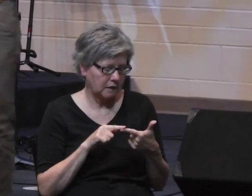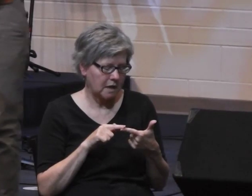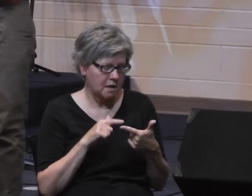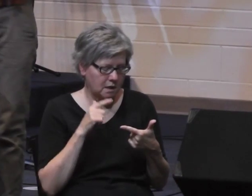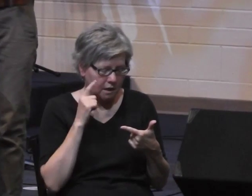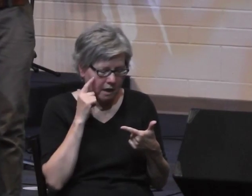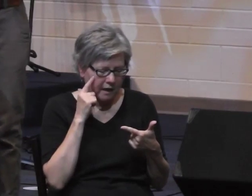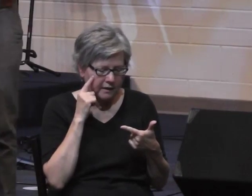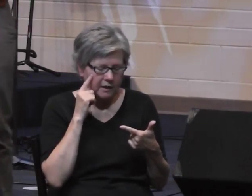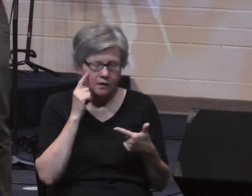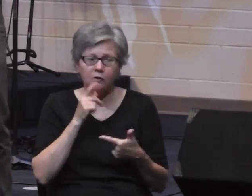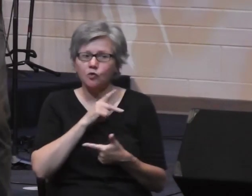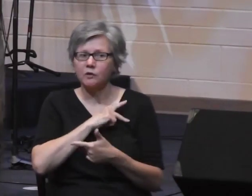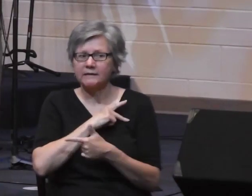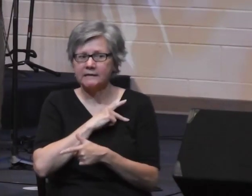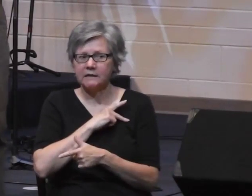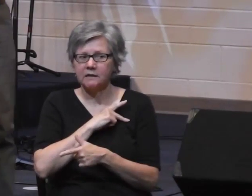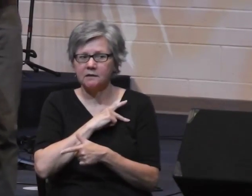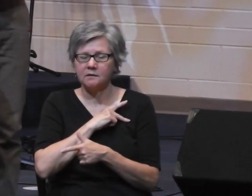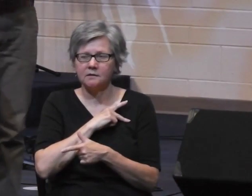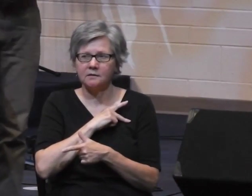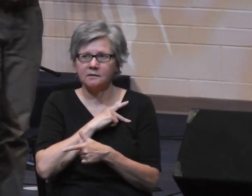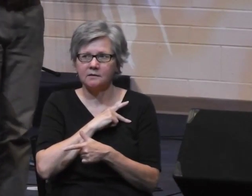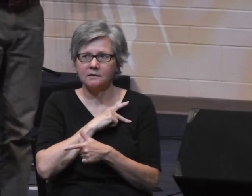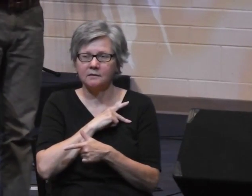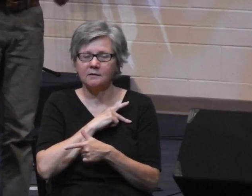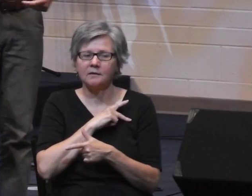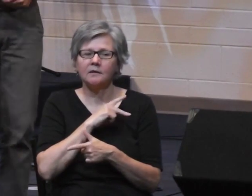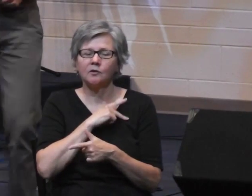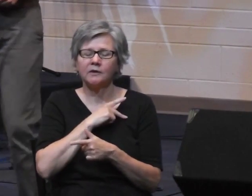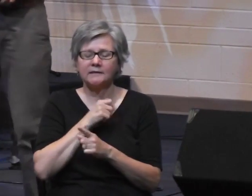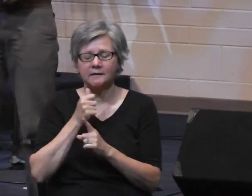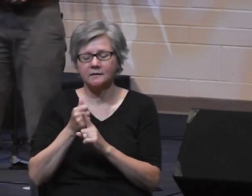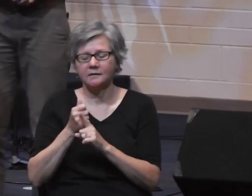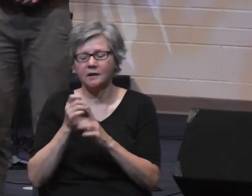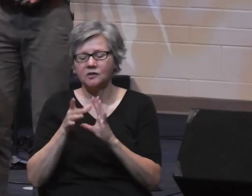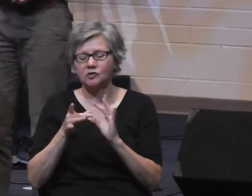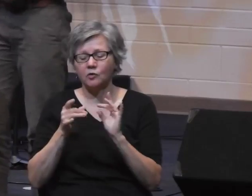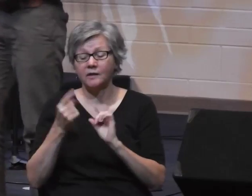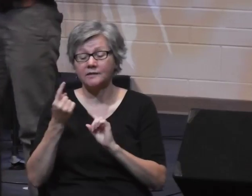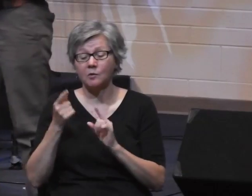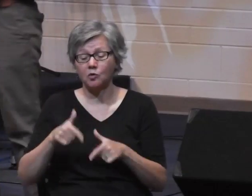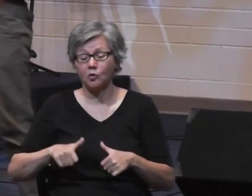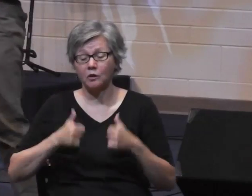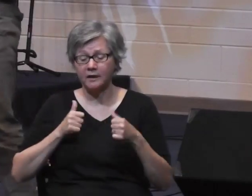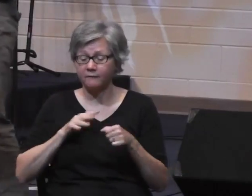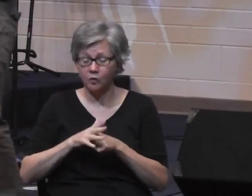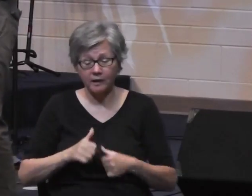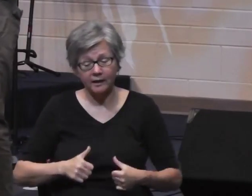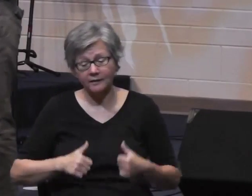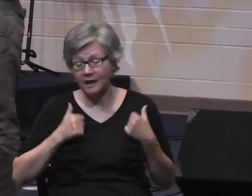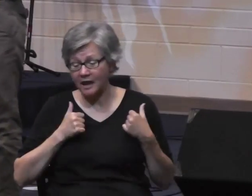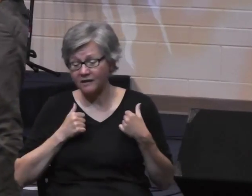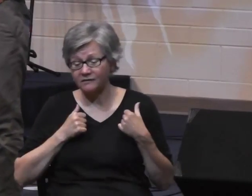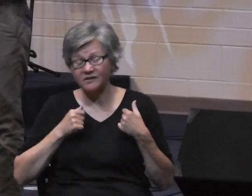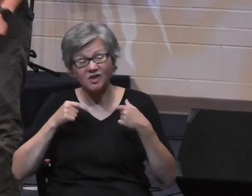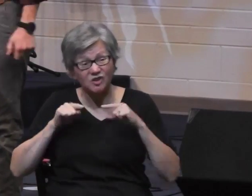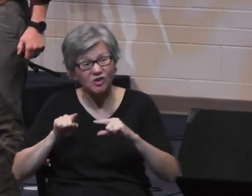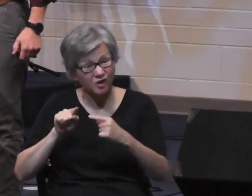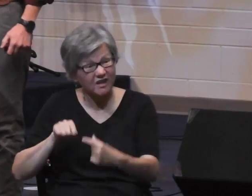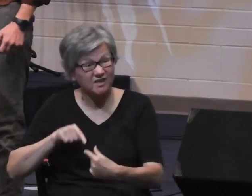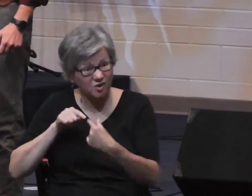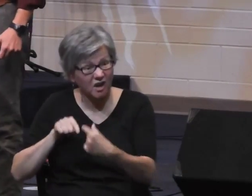I think Christy was a story of somebody who lived fully alive, even in the midst of some brutal